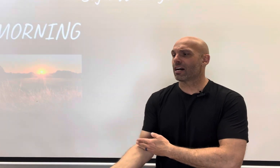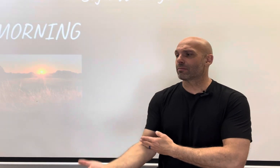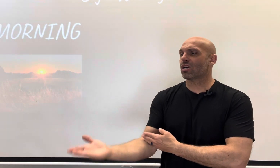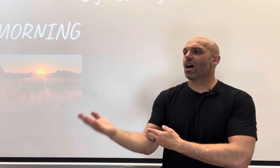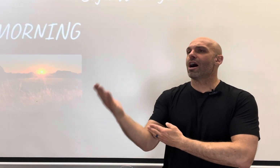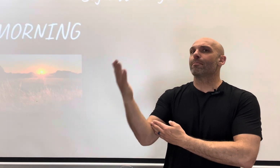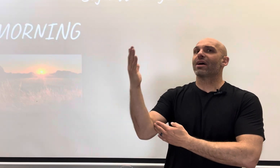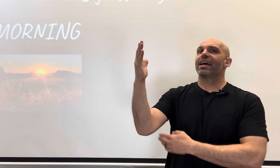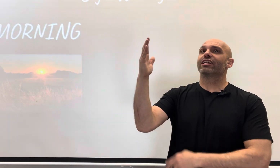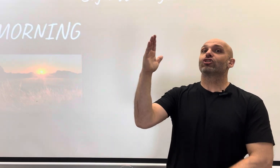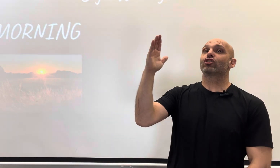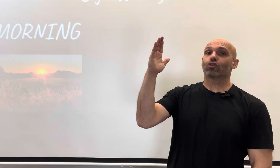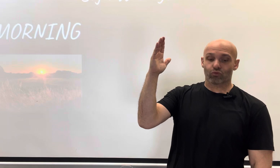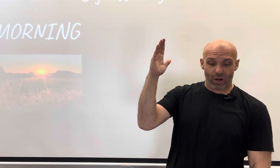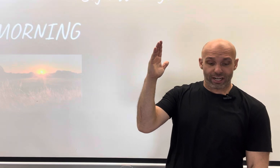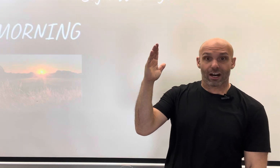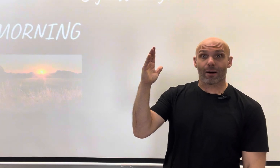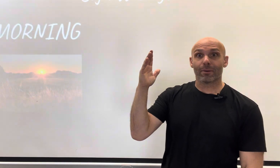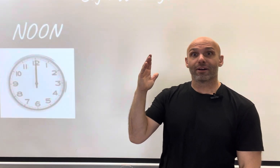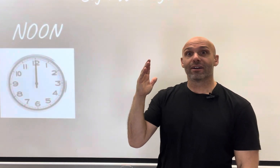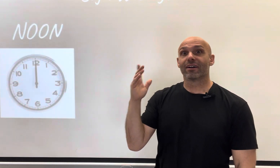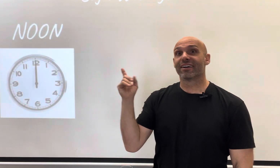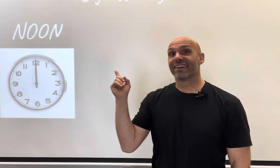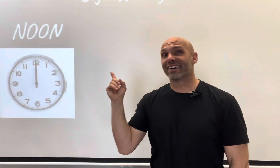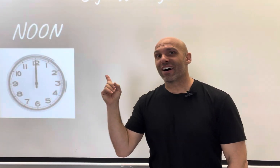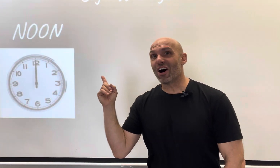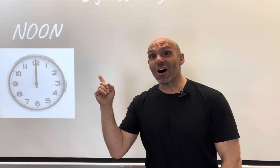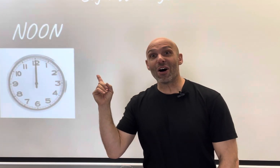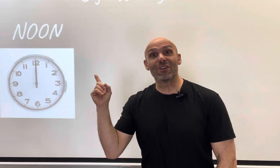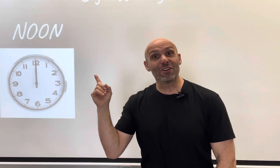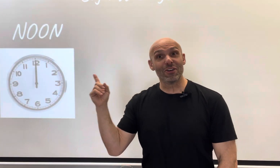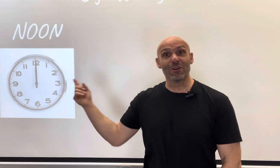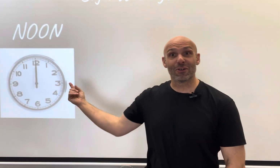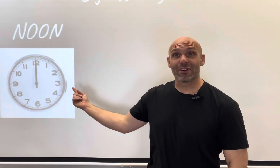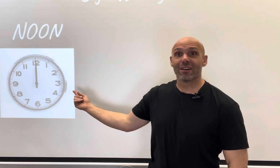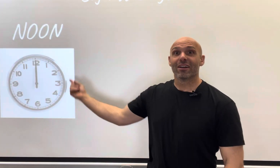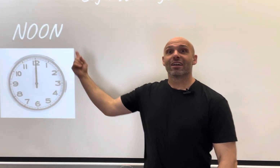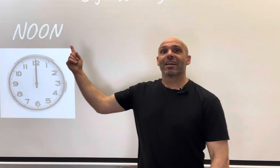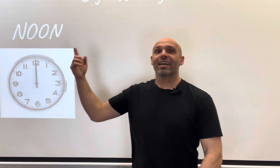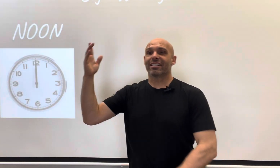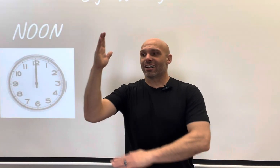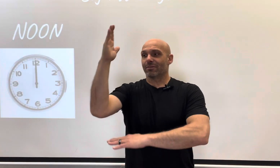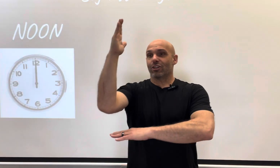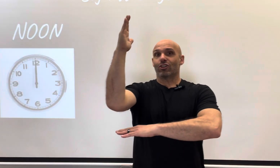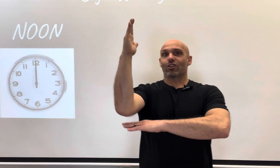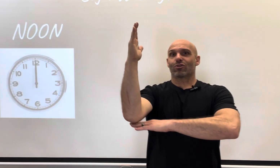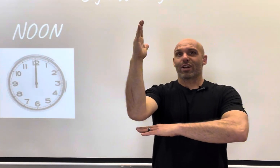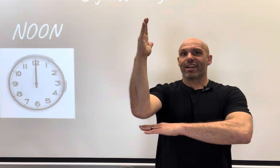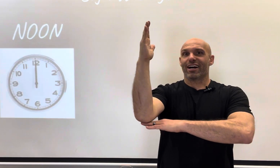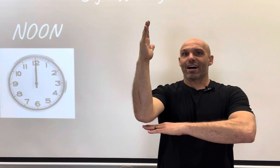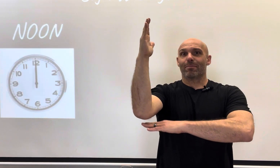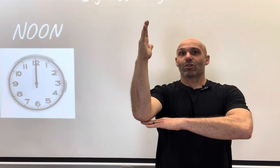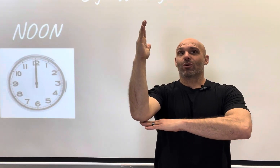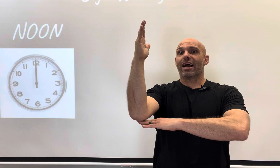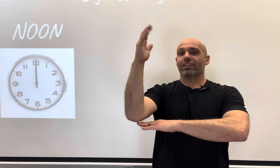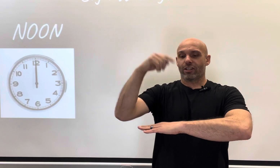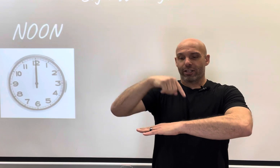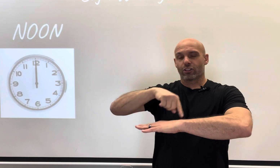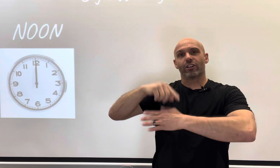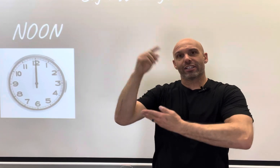comes up and is straight up? Oh, noon. It comes straight up. So we're actually going to turn this